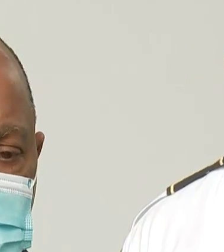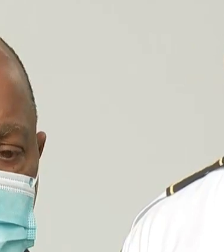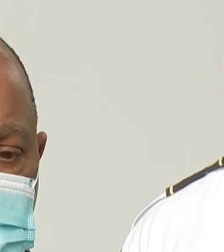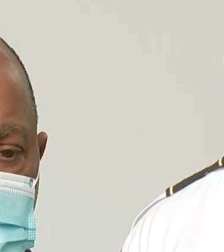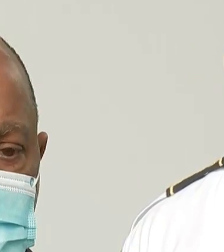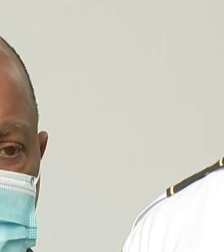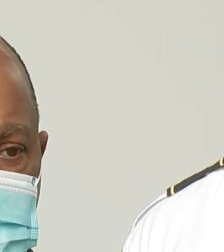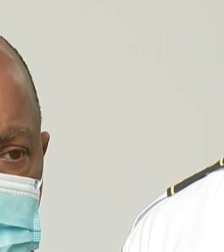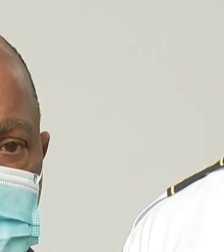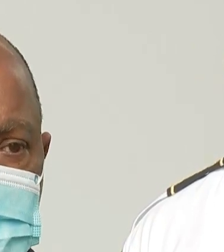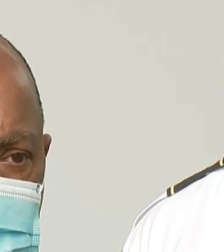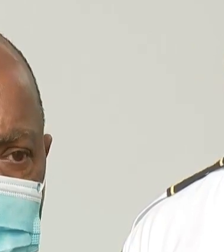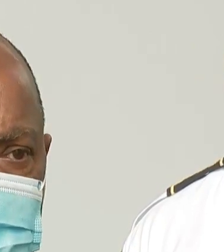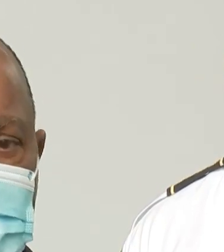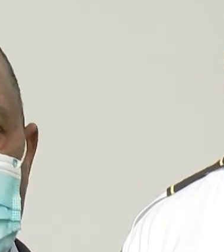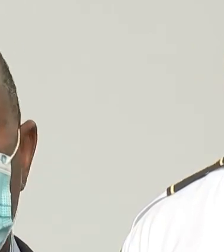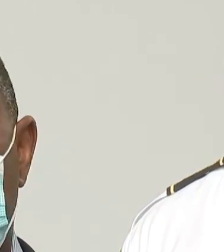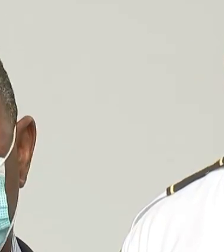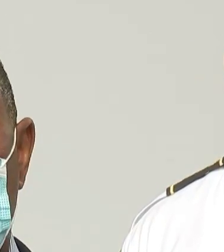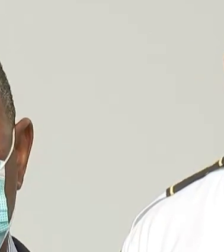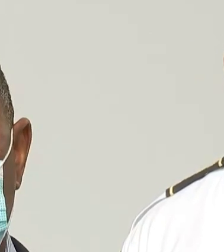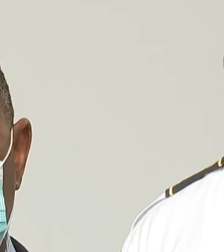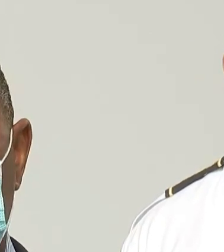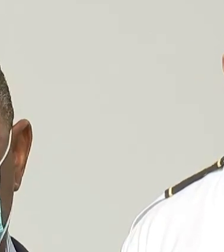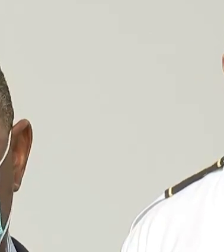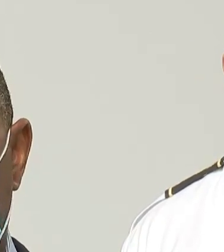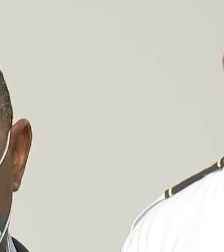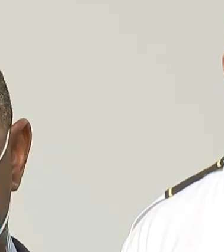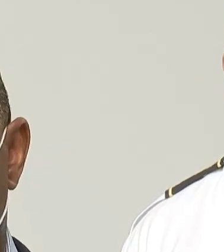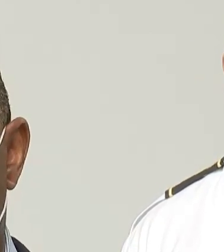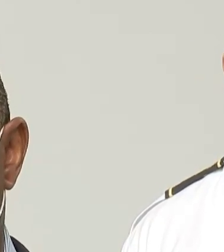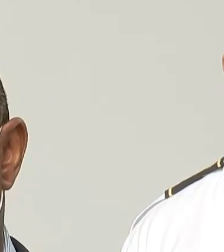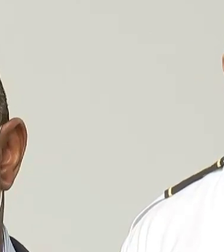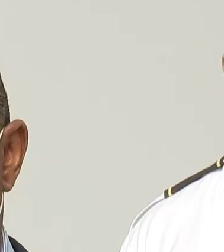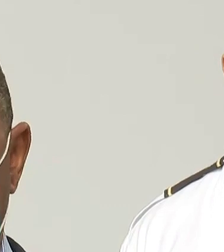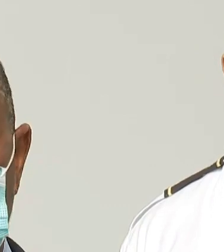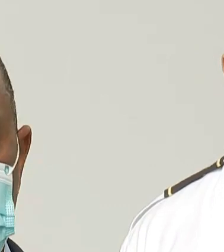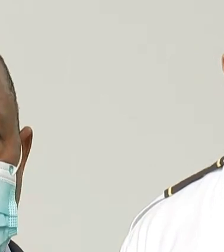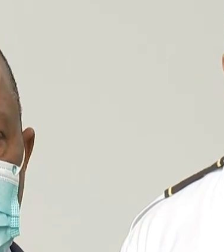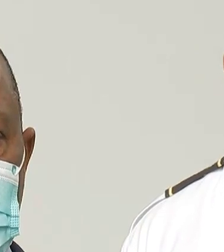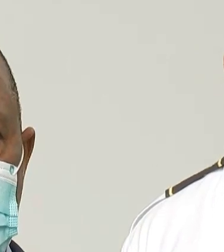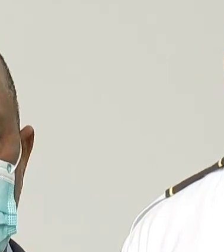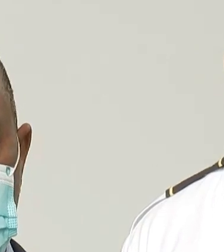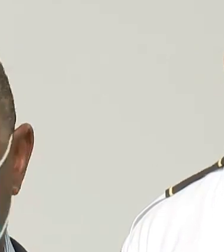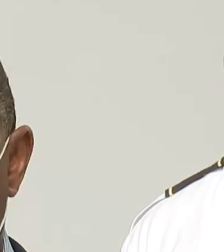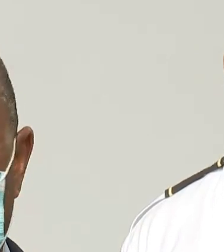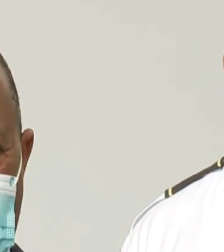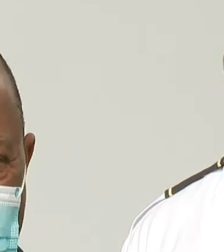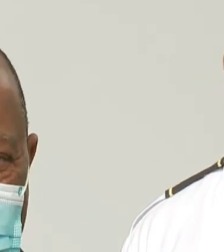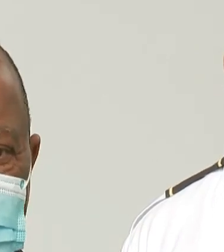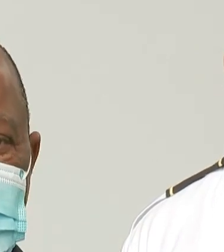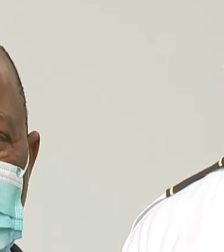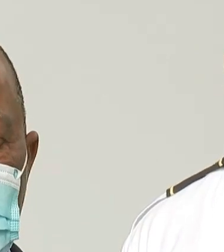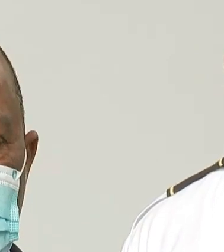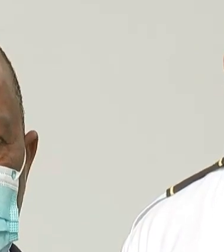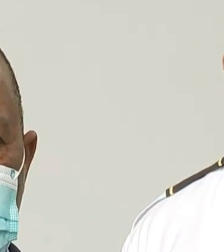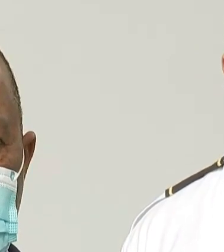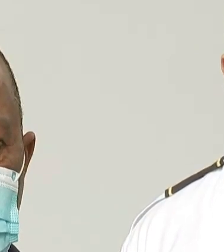and 2 additional deaths, and that brings the death count in the city of Houston to